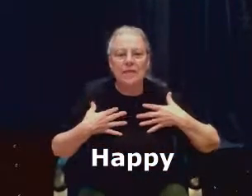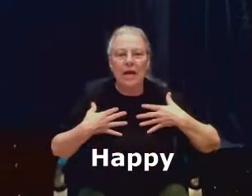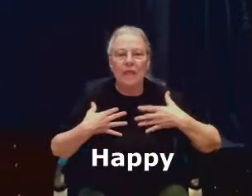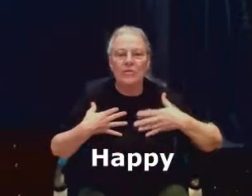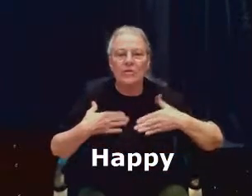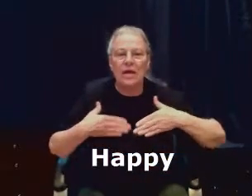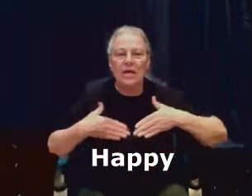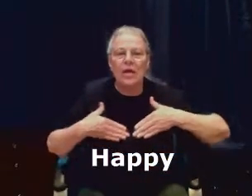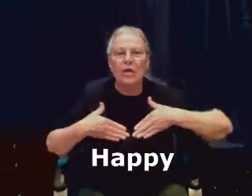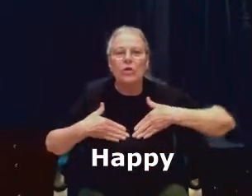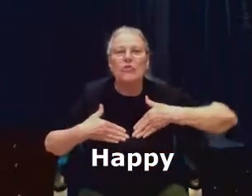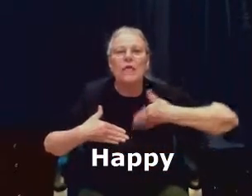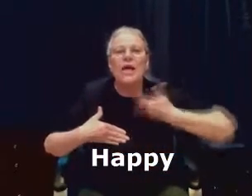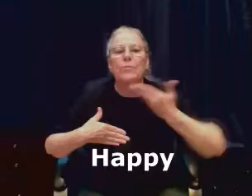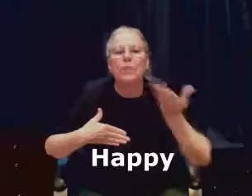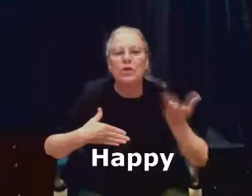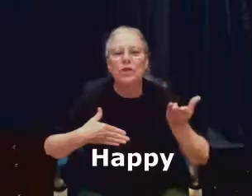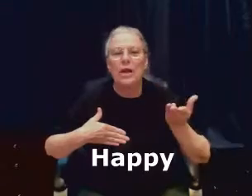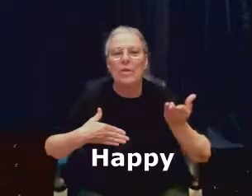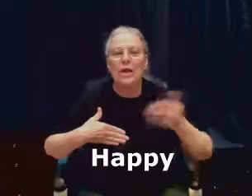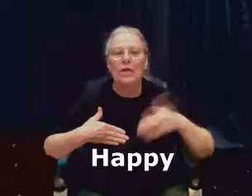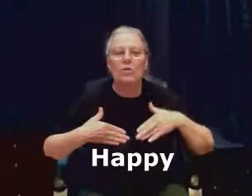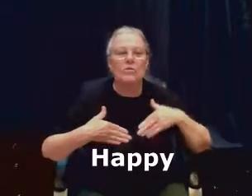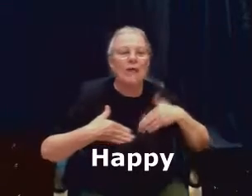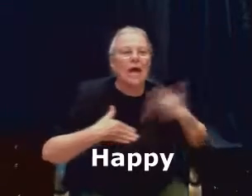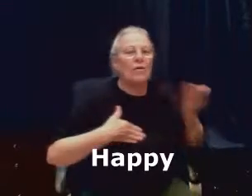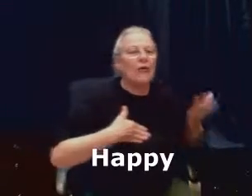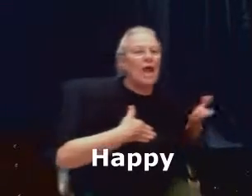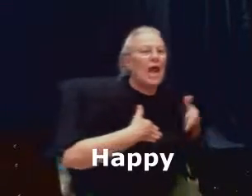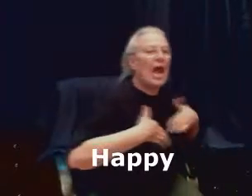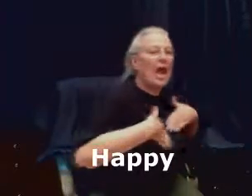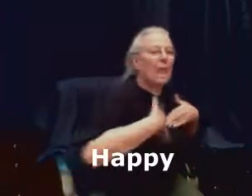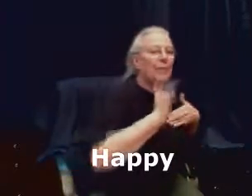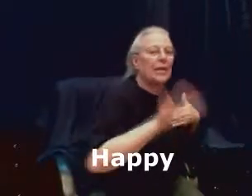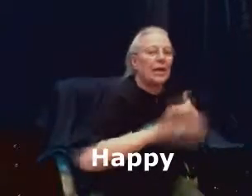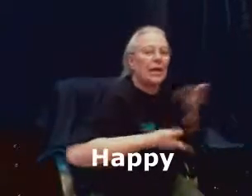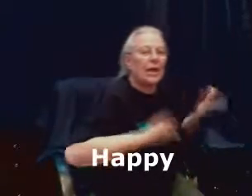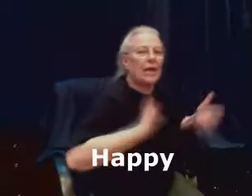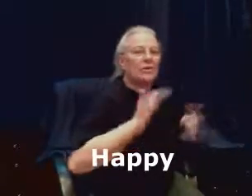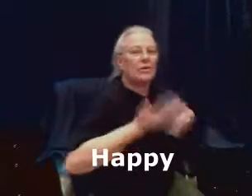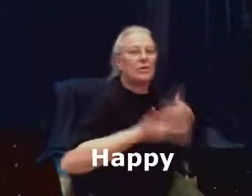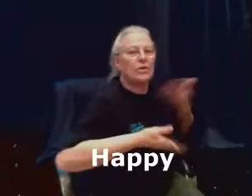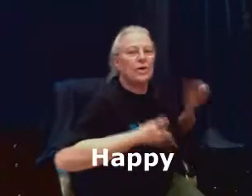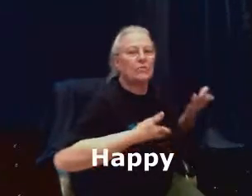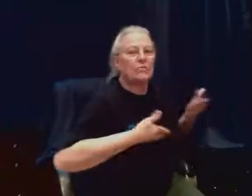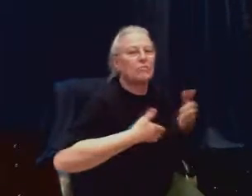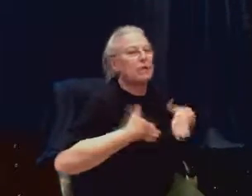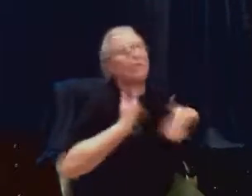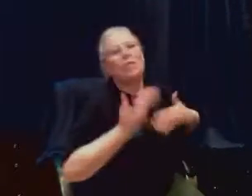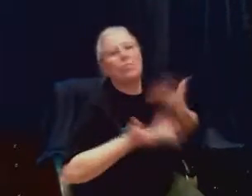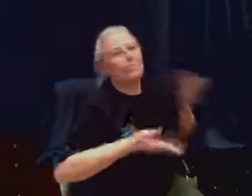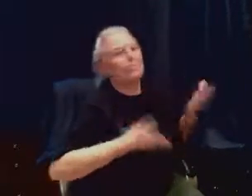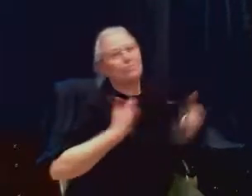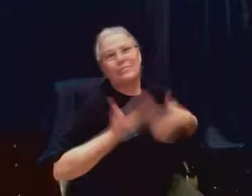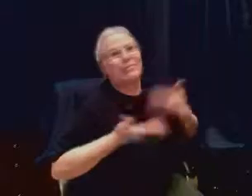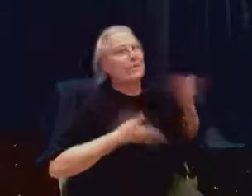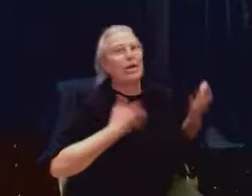inside of yourself. You brush it up and it goes out. Happy, and it's like, oh, see all